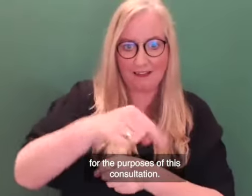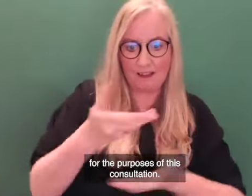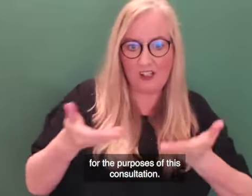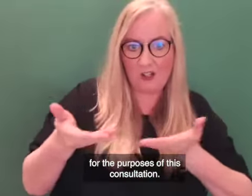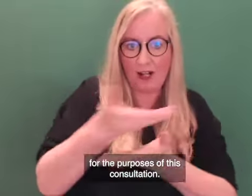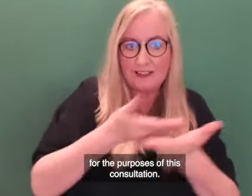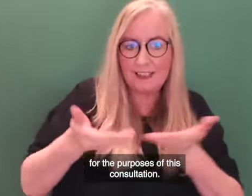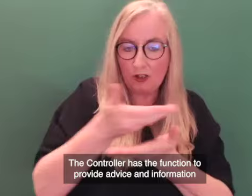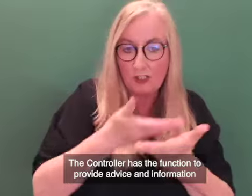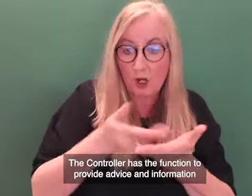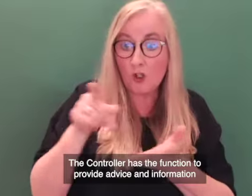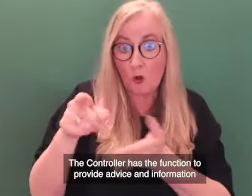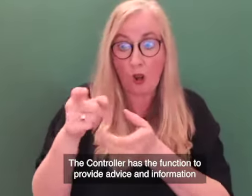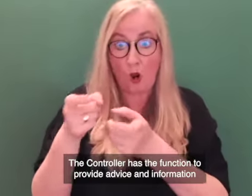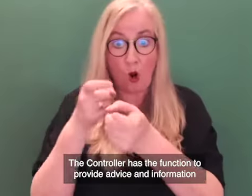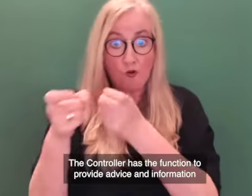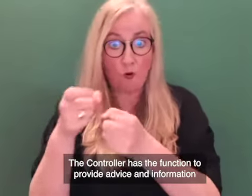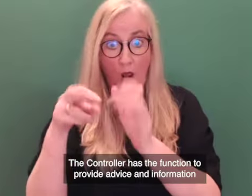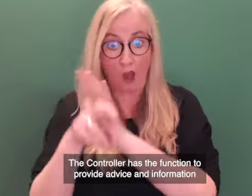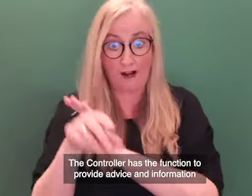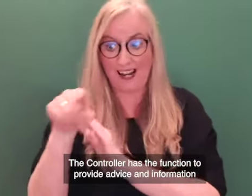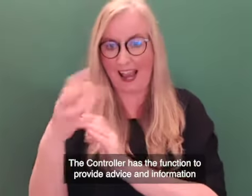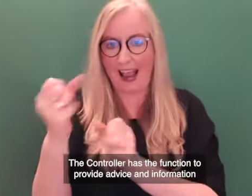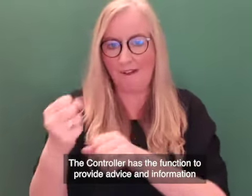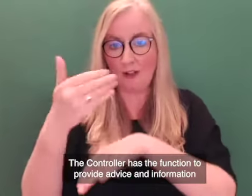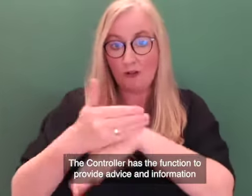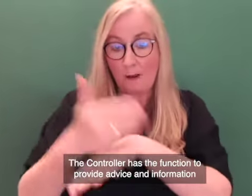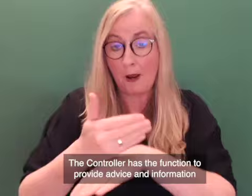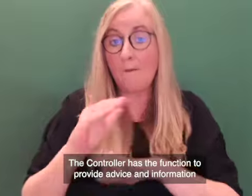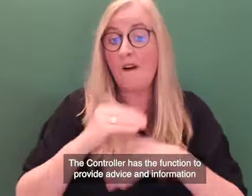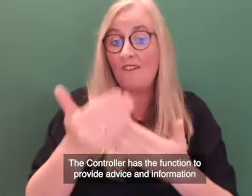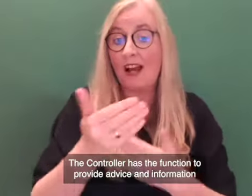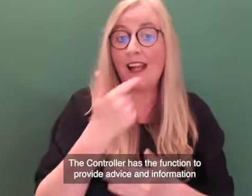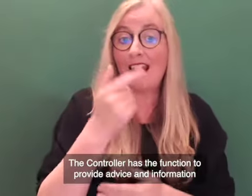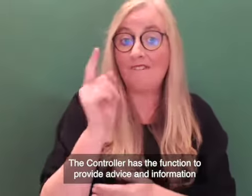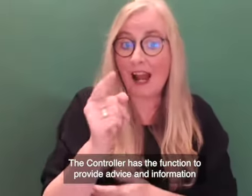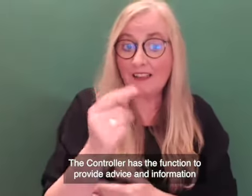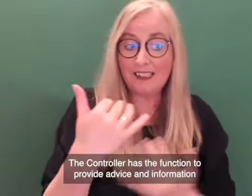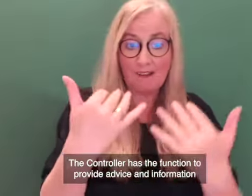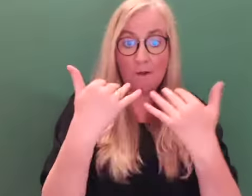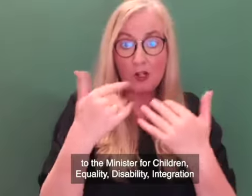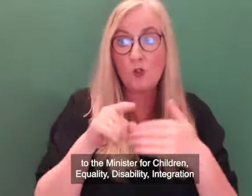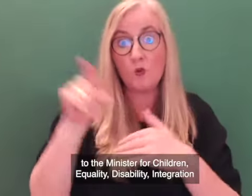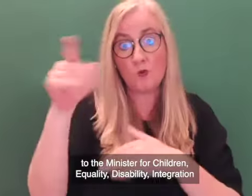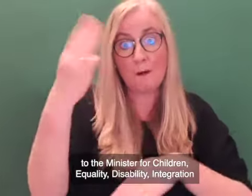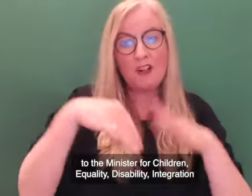consultation. The controller has the function to provide advice and information to the Minister for